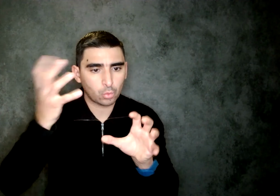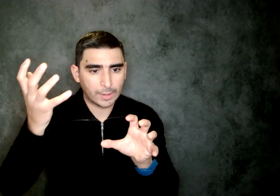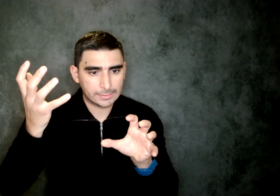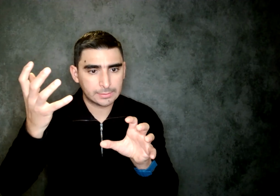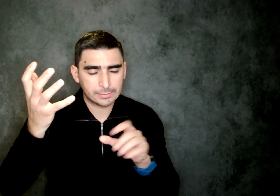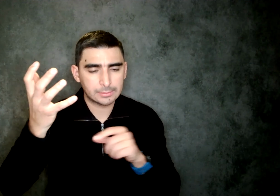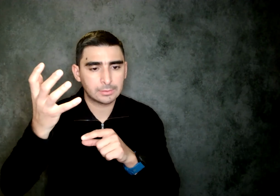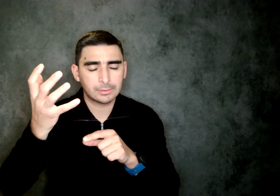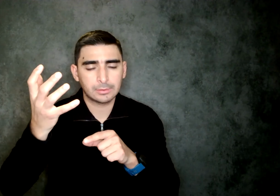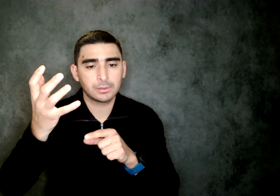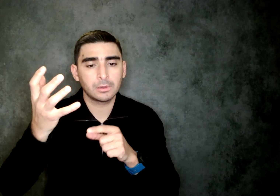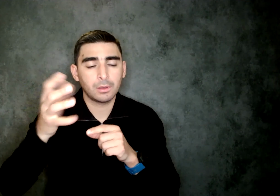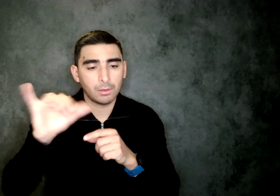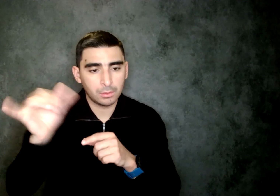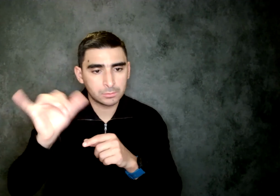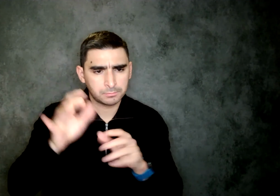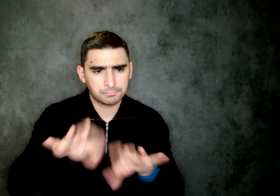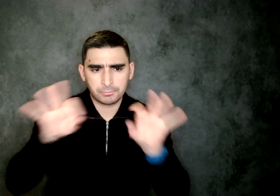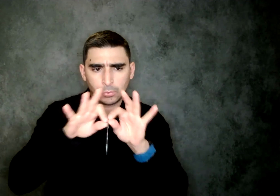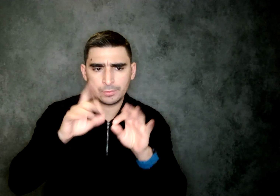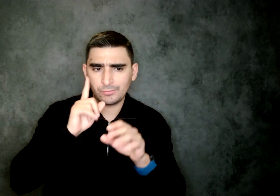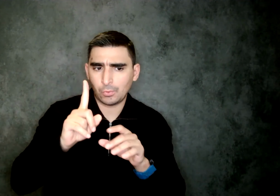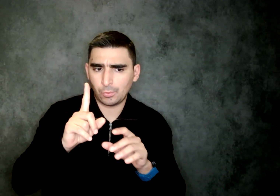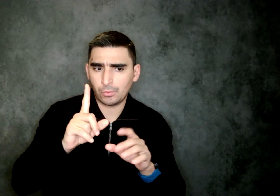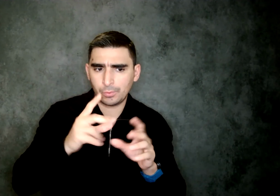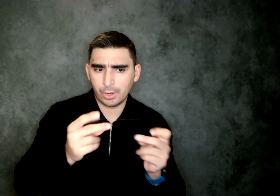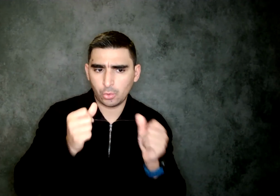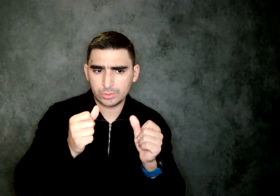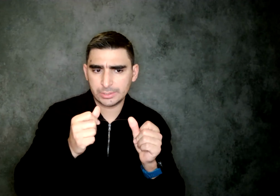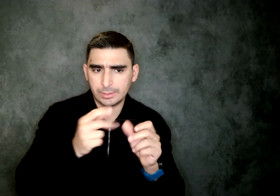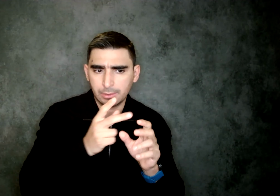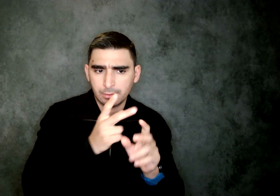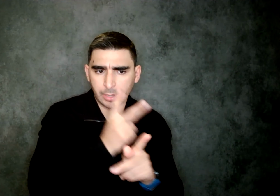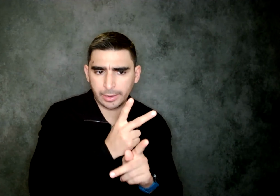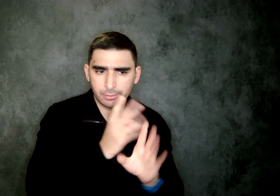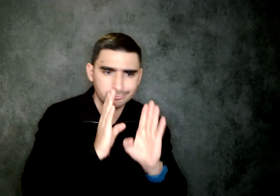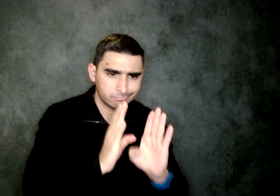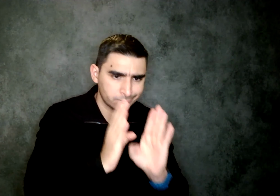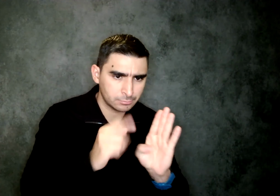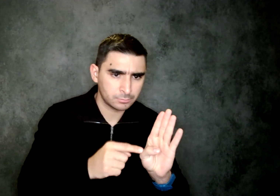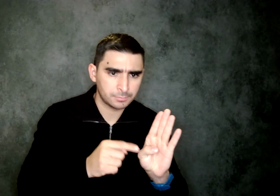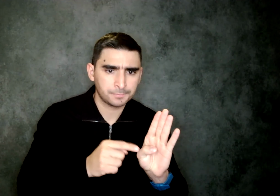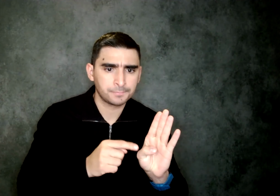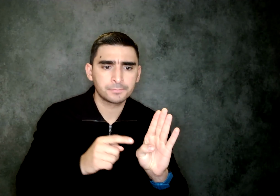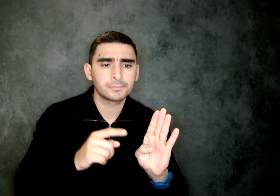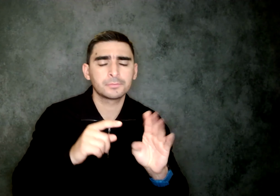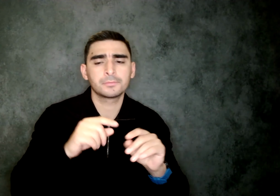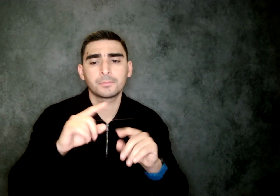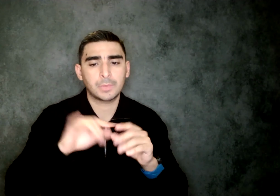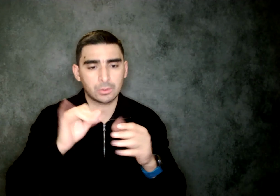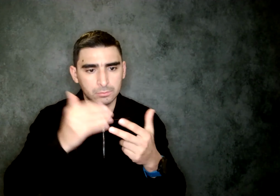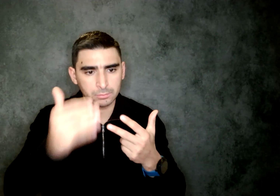for the urgent care idea. We've talked about, but then where do people go and how do